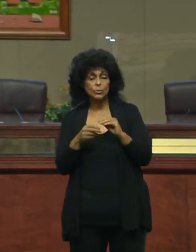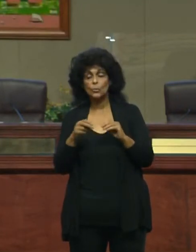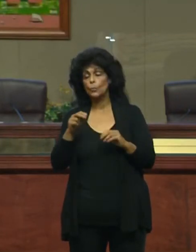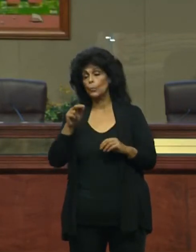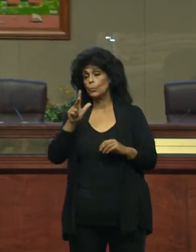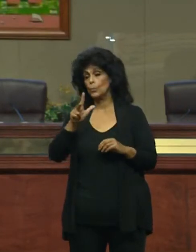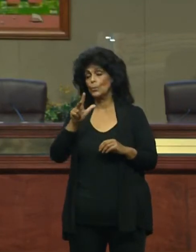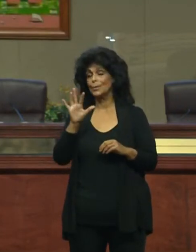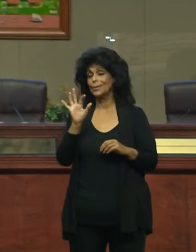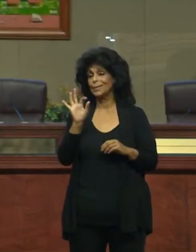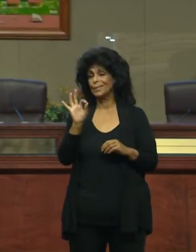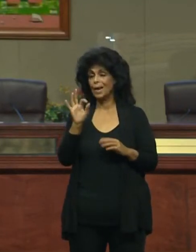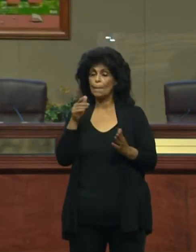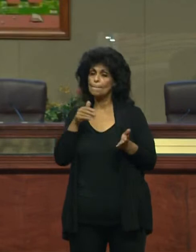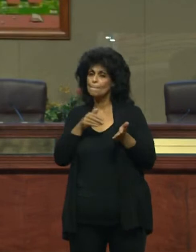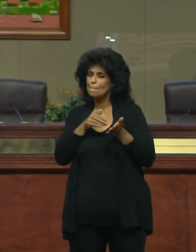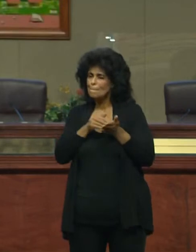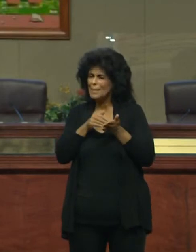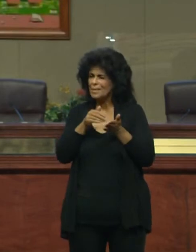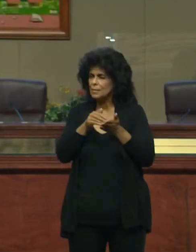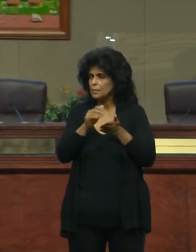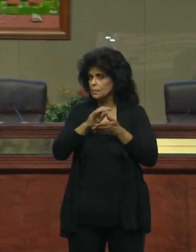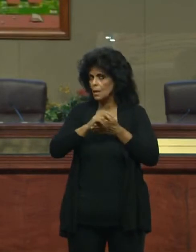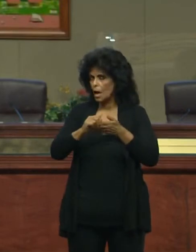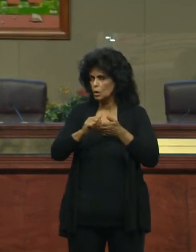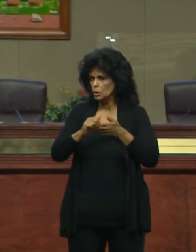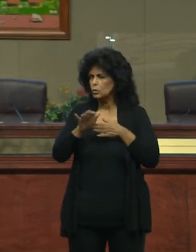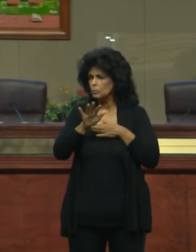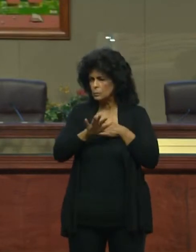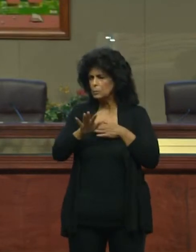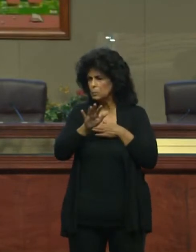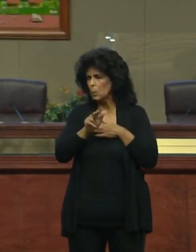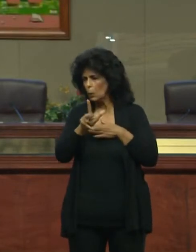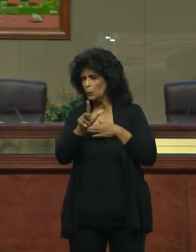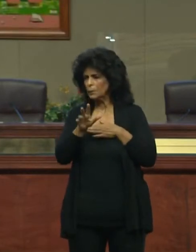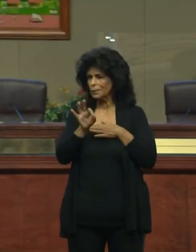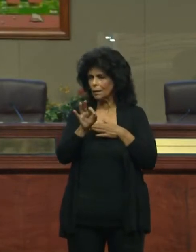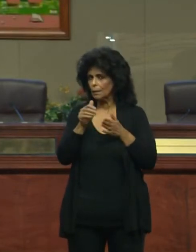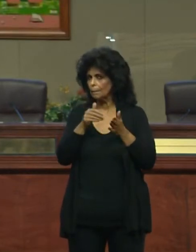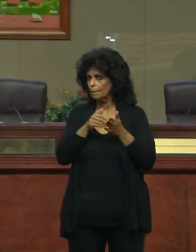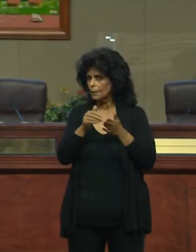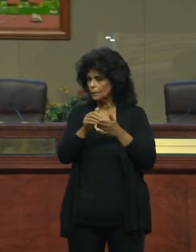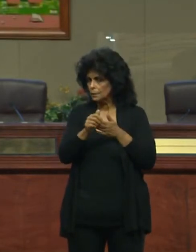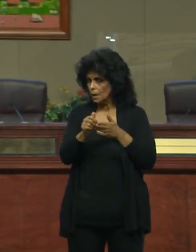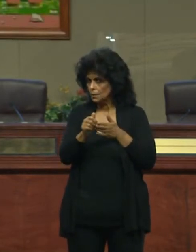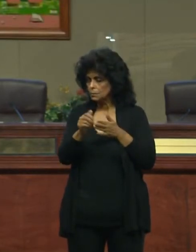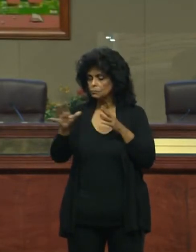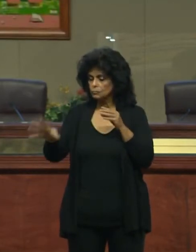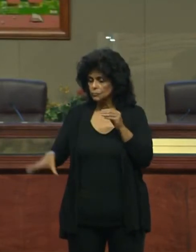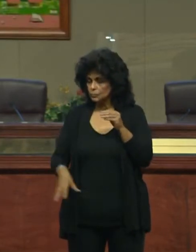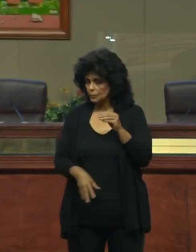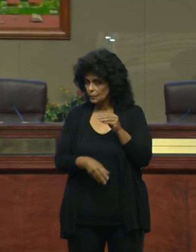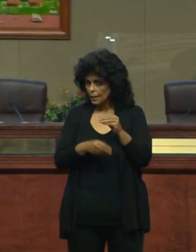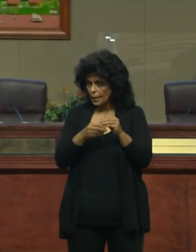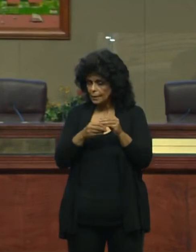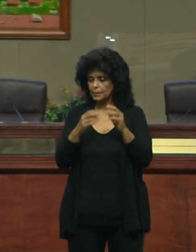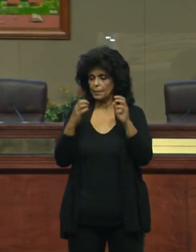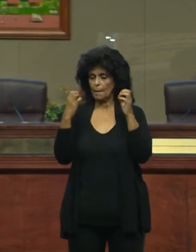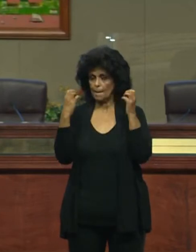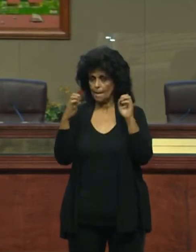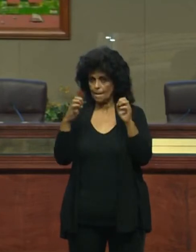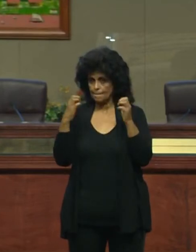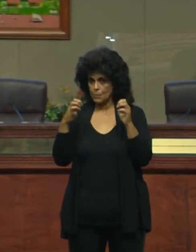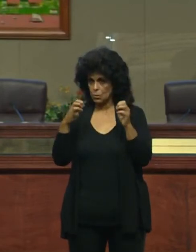$39 million approximately in additional emergency